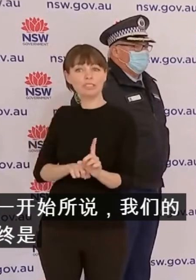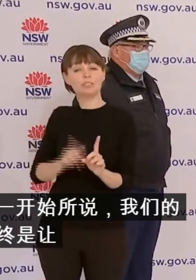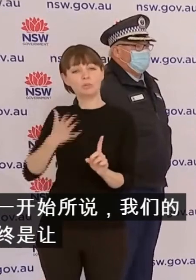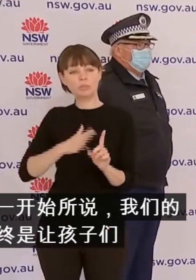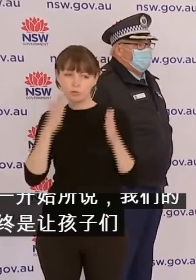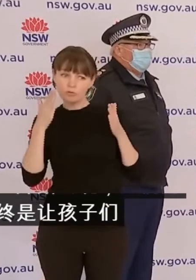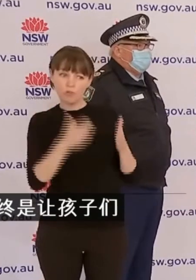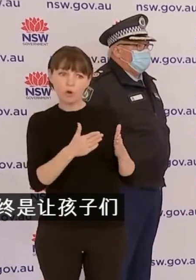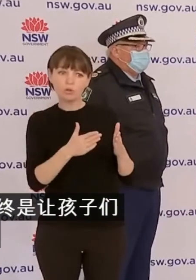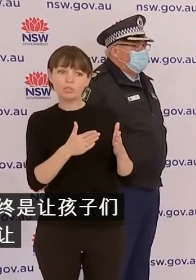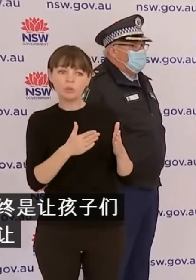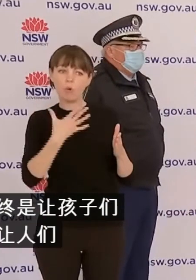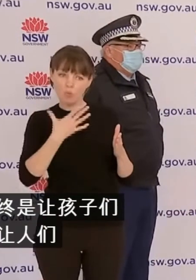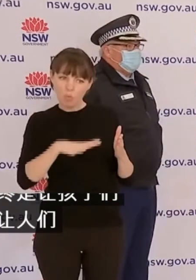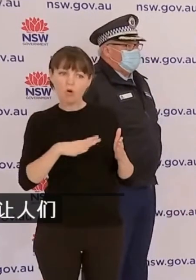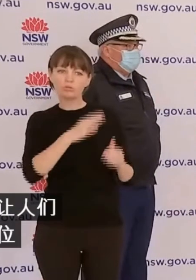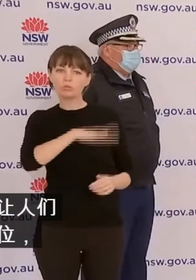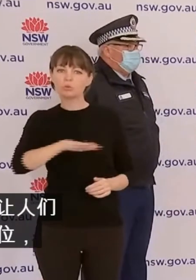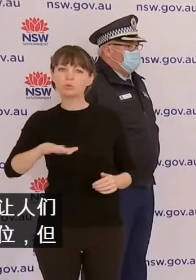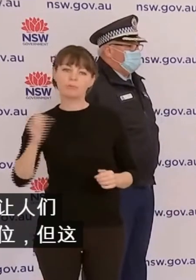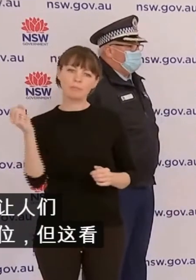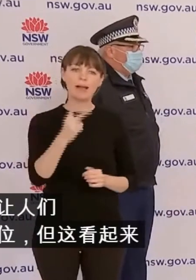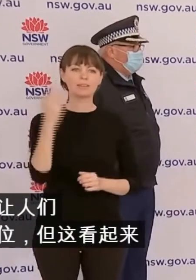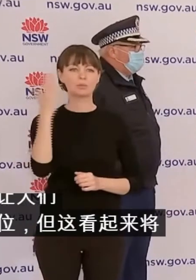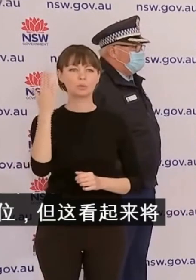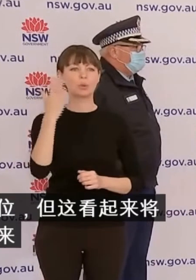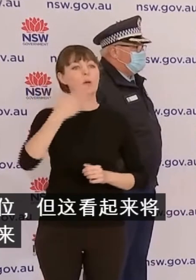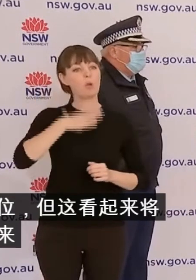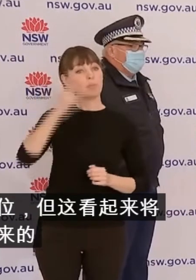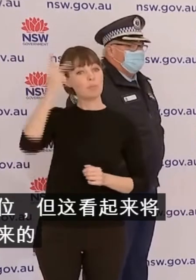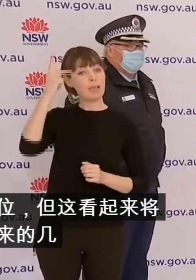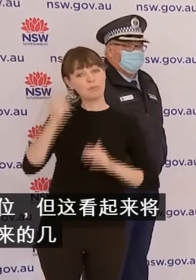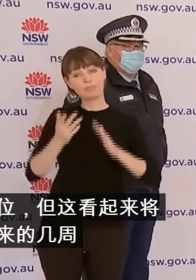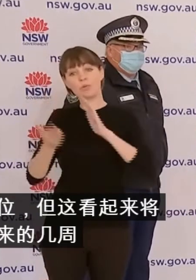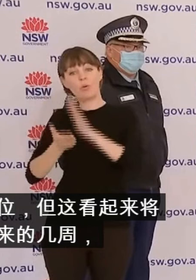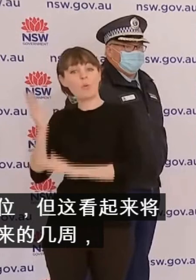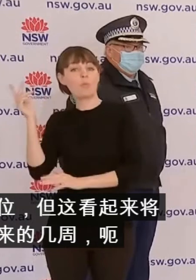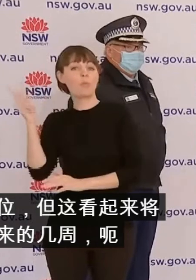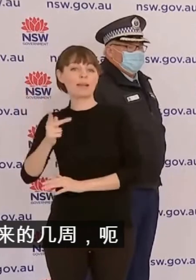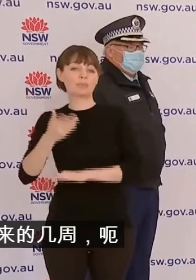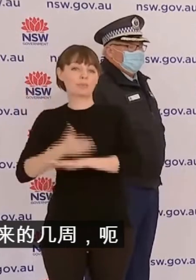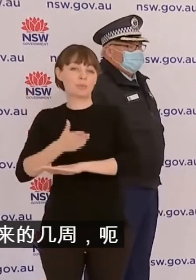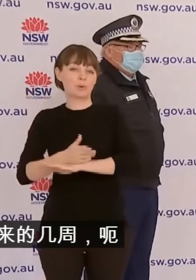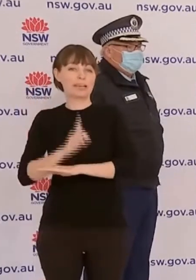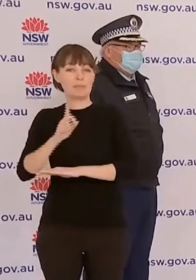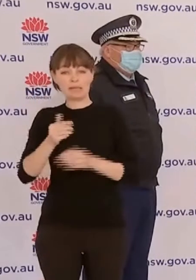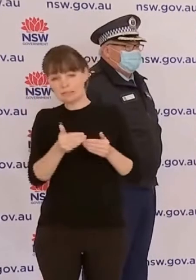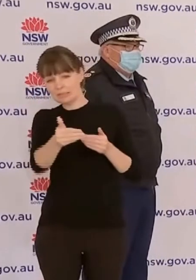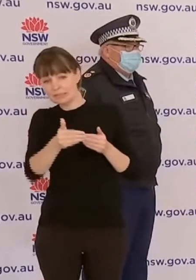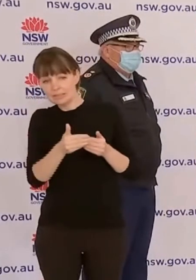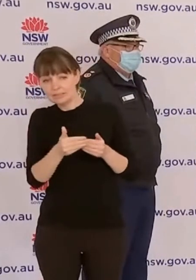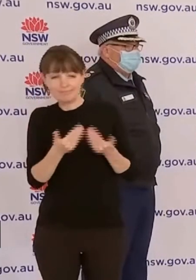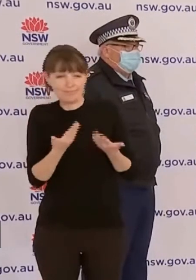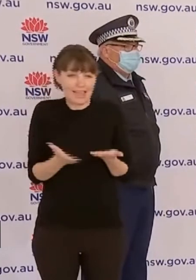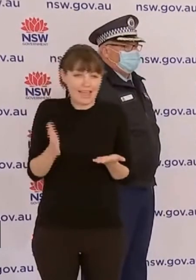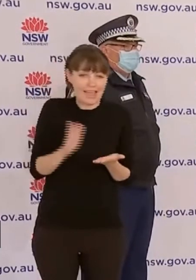be getting kids back to school and getting people back to work. But what that looks like will be dependent on the next few weeks, how much we can